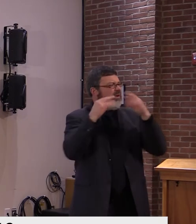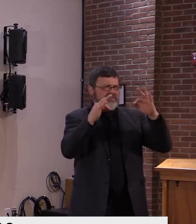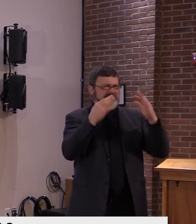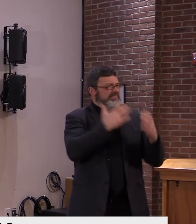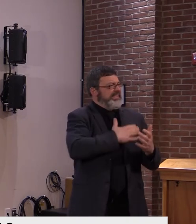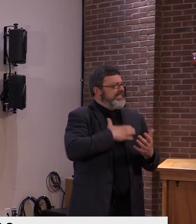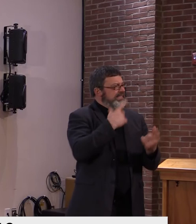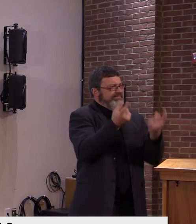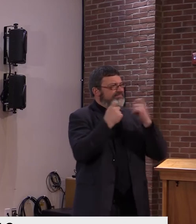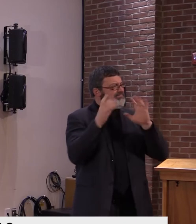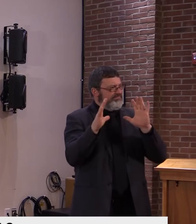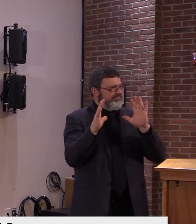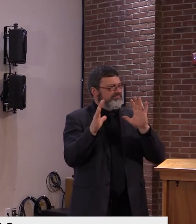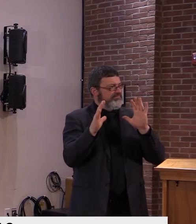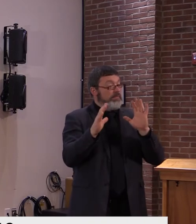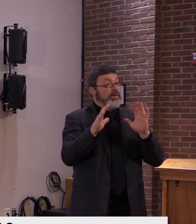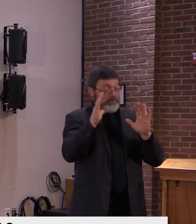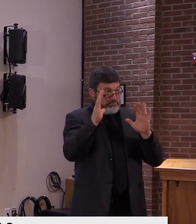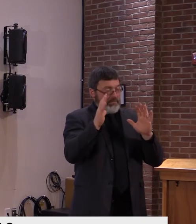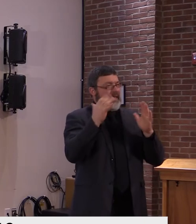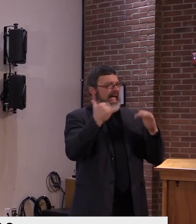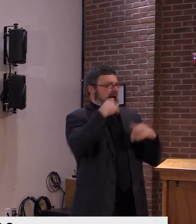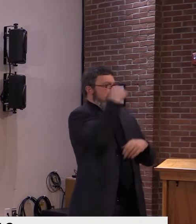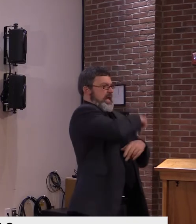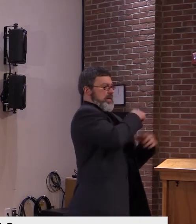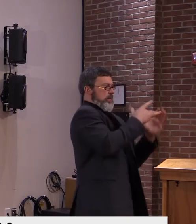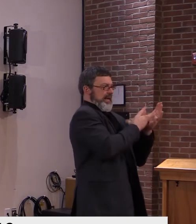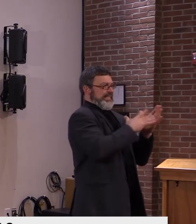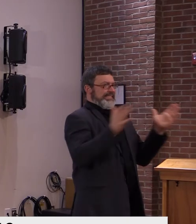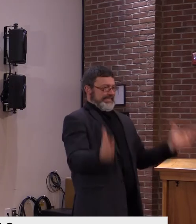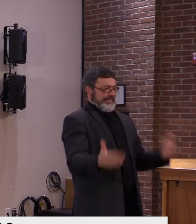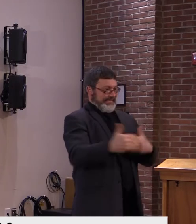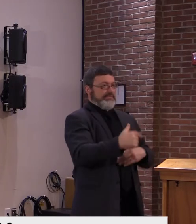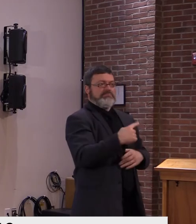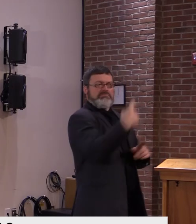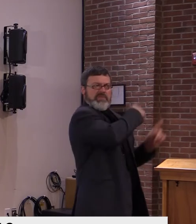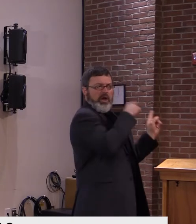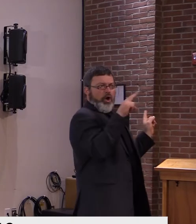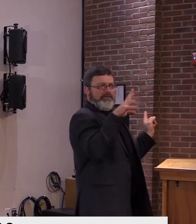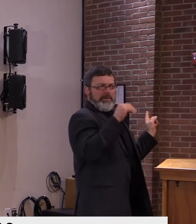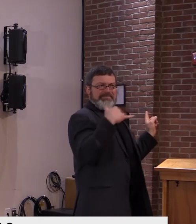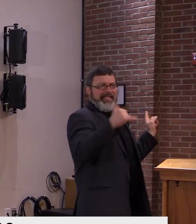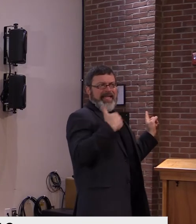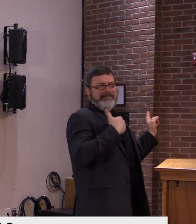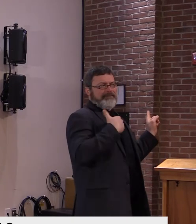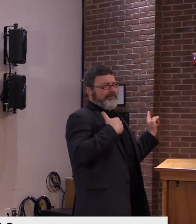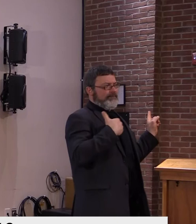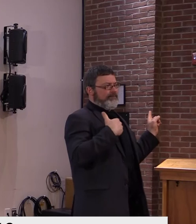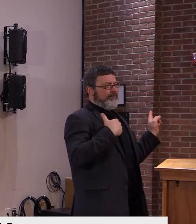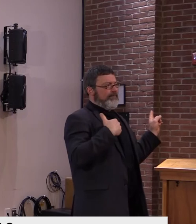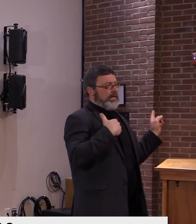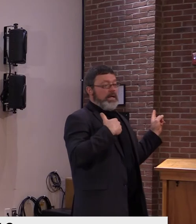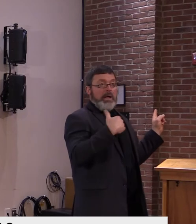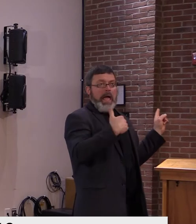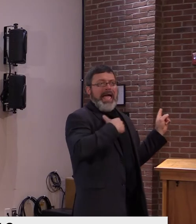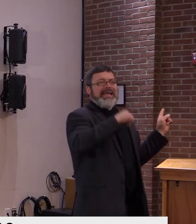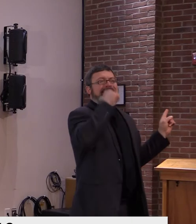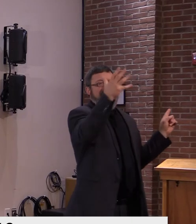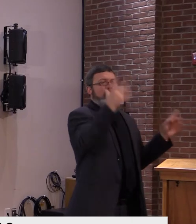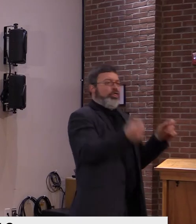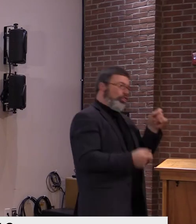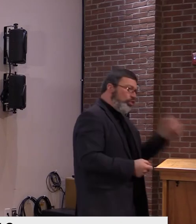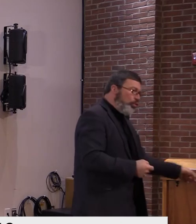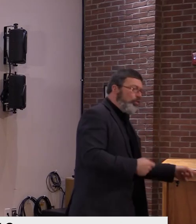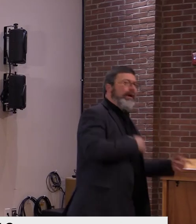still have a number of doses here in the state, and we're not giving them up. And we've actually just talked with the federal